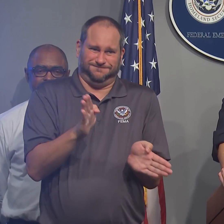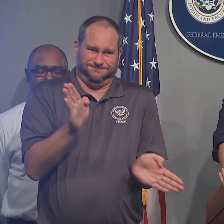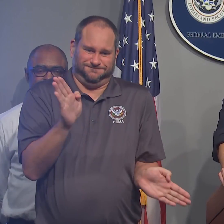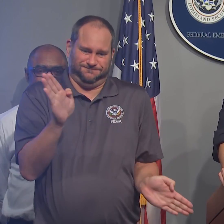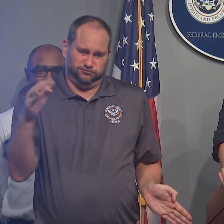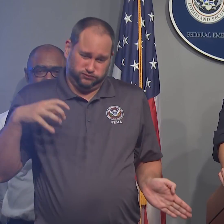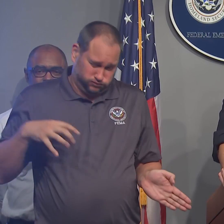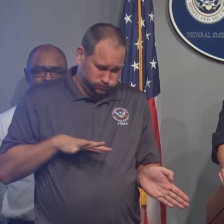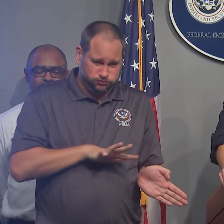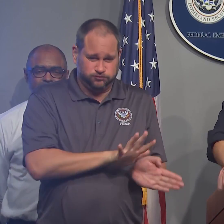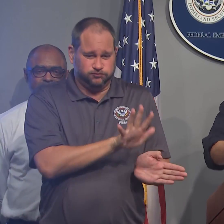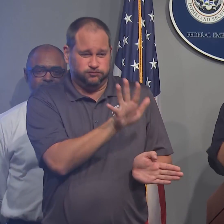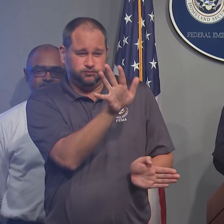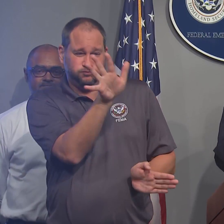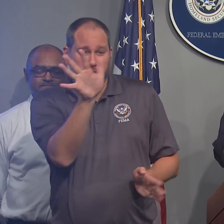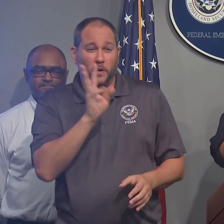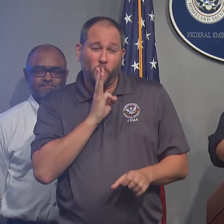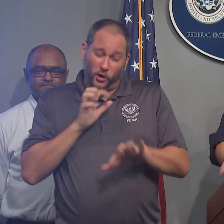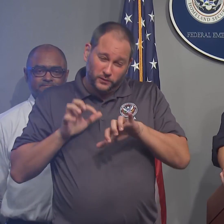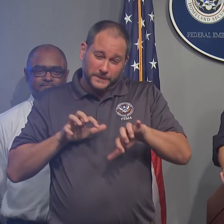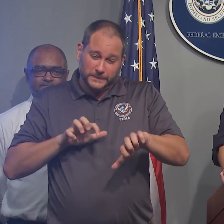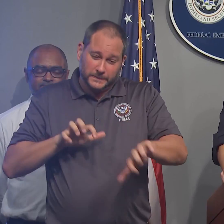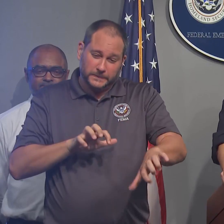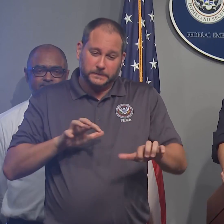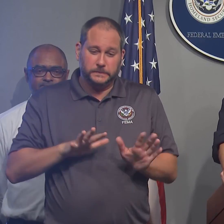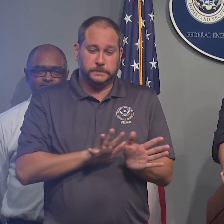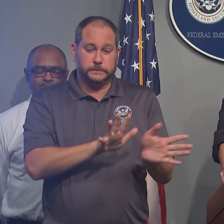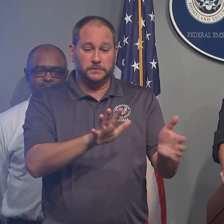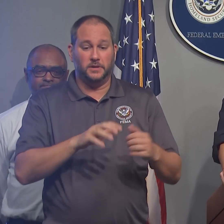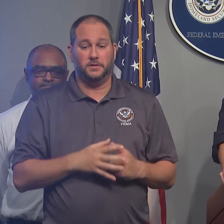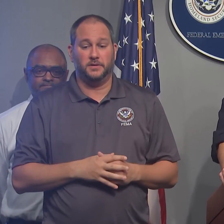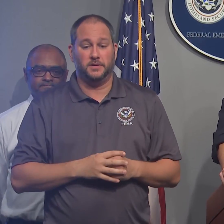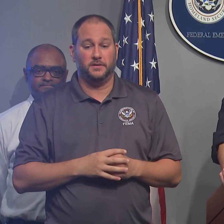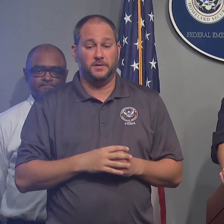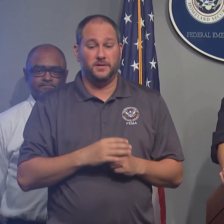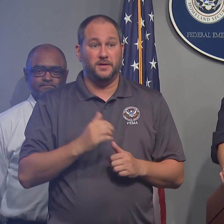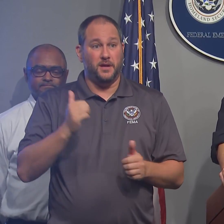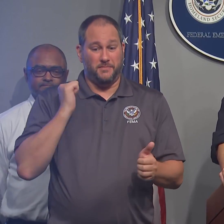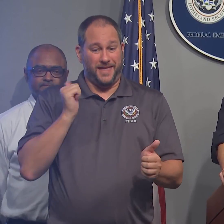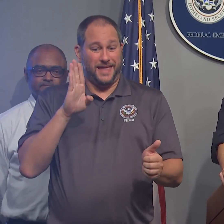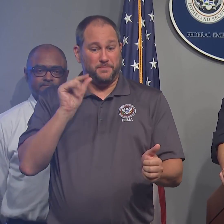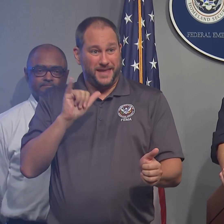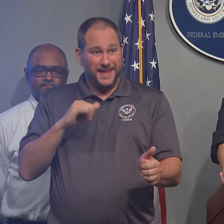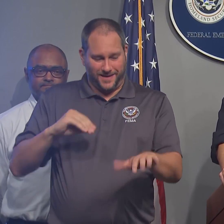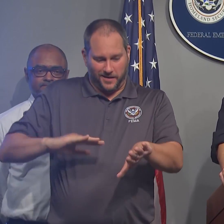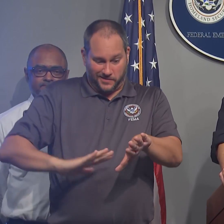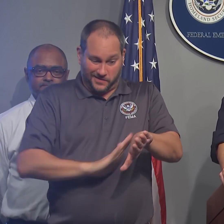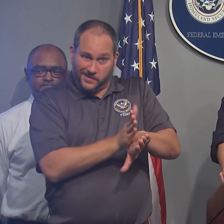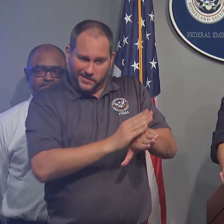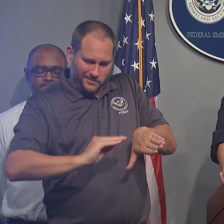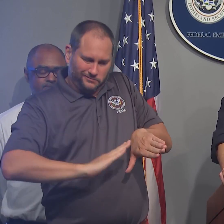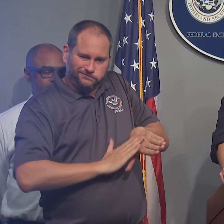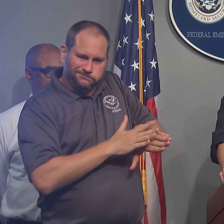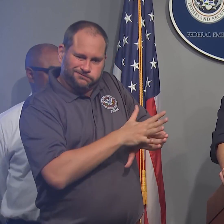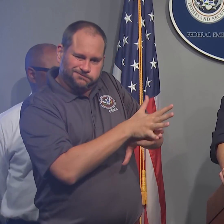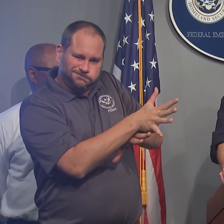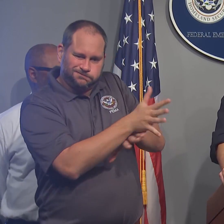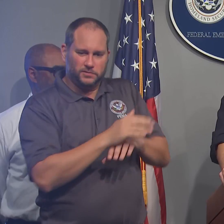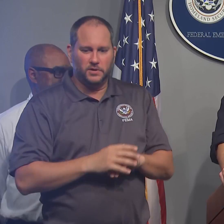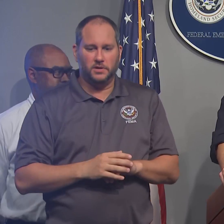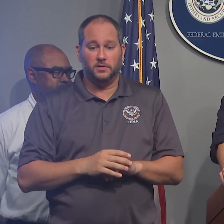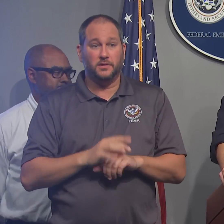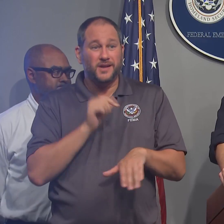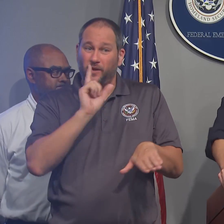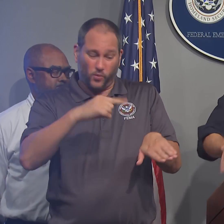coast, but more importantly, up the back bay and inlet areas. Storm surge is not a problem just along the coastline. It's going to be a